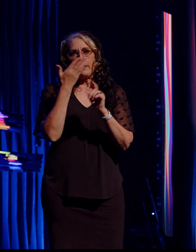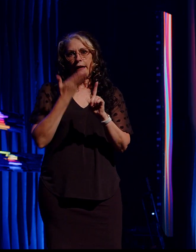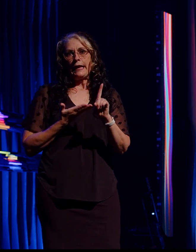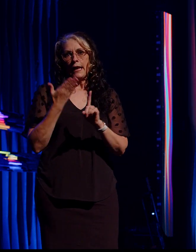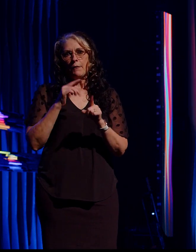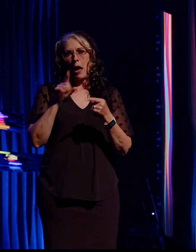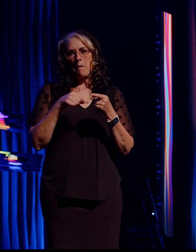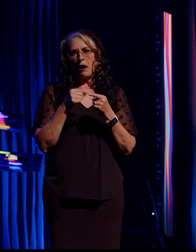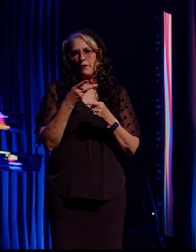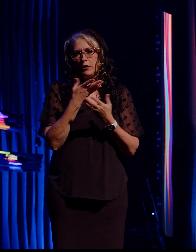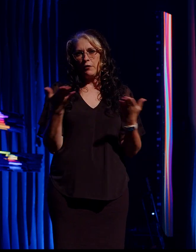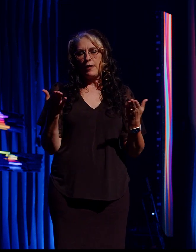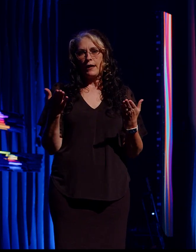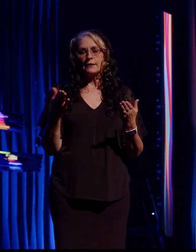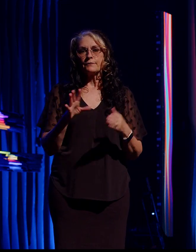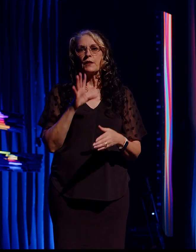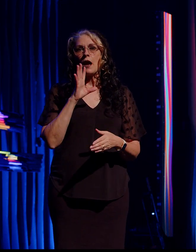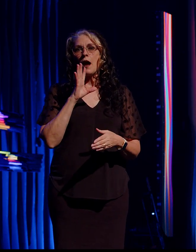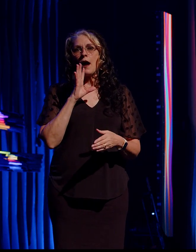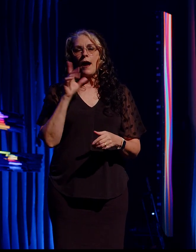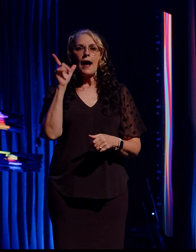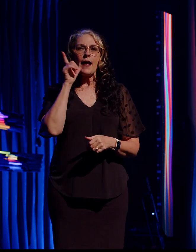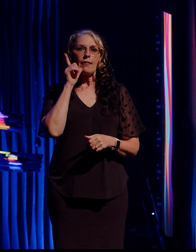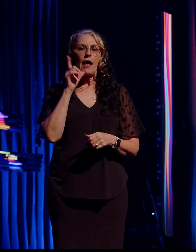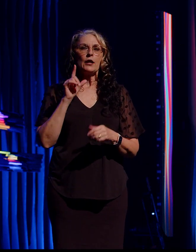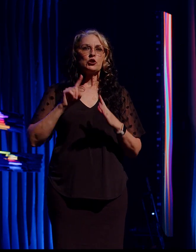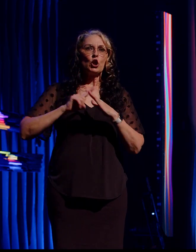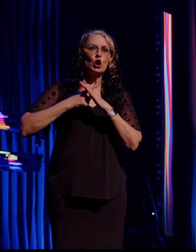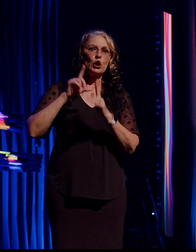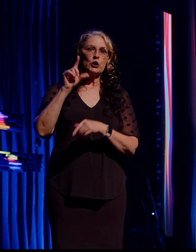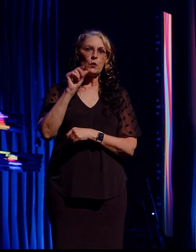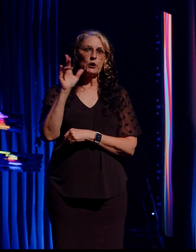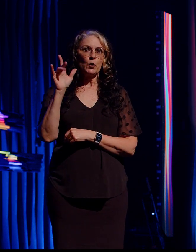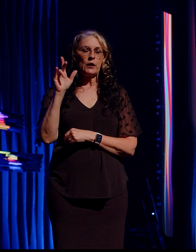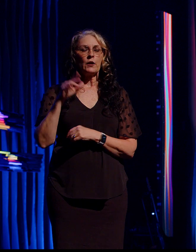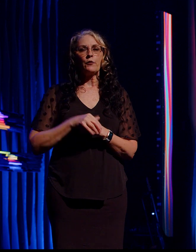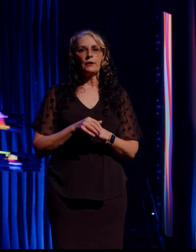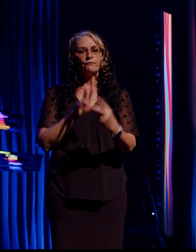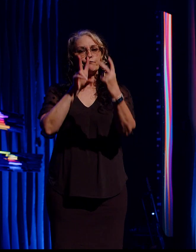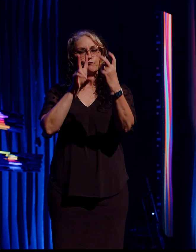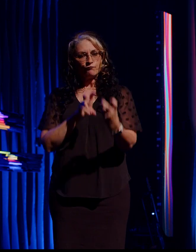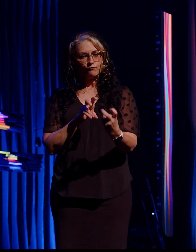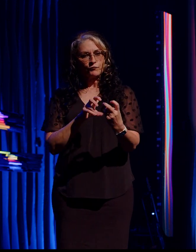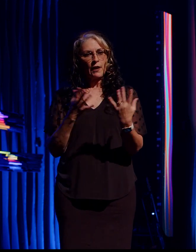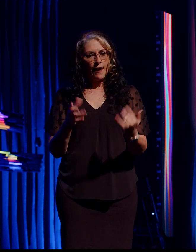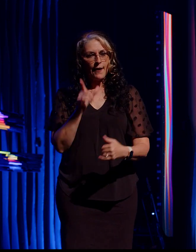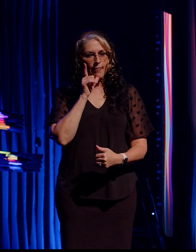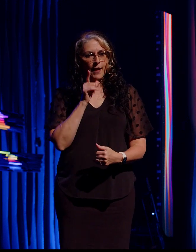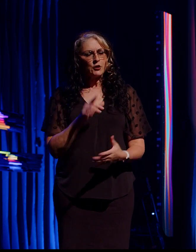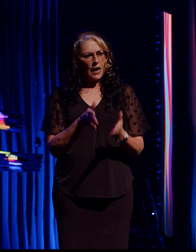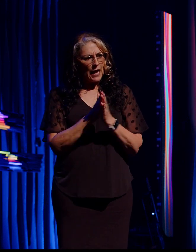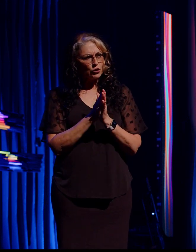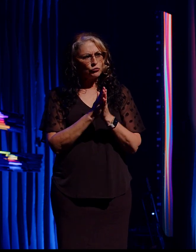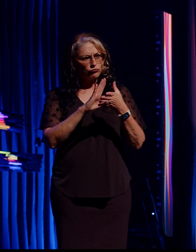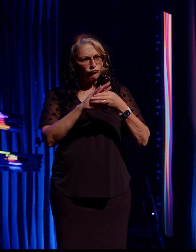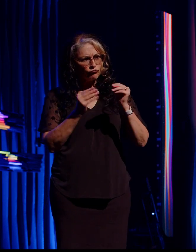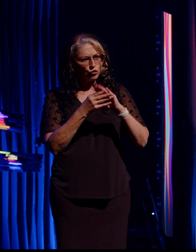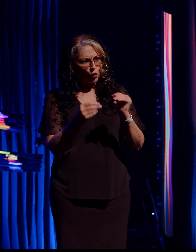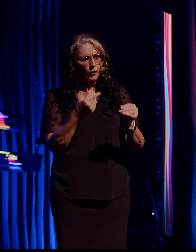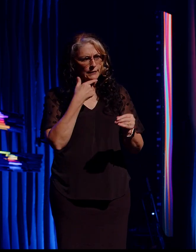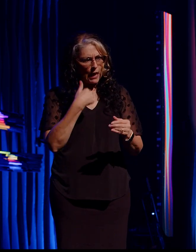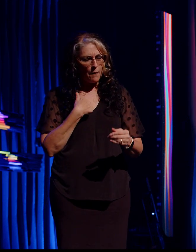couple things. So I had lunch with him back in the beginning of 2023. And while I was with him, I had him share his story with me. And as I'm listening to his life